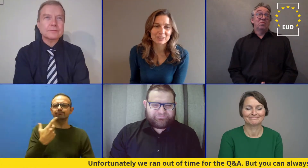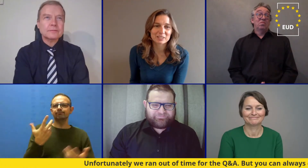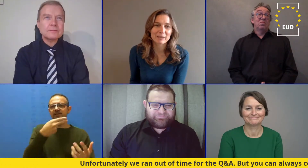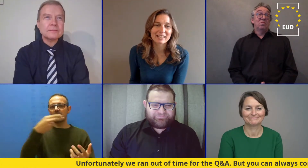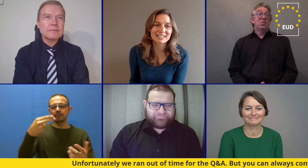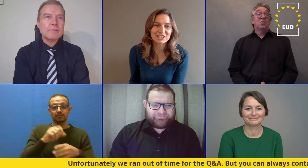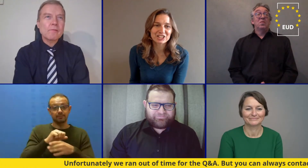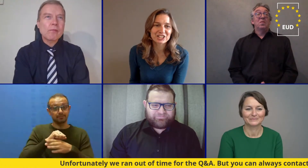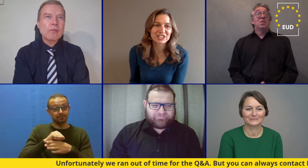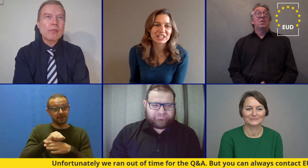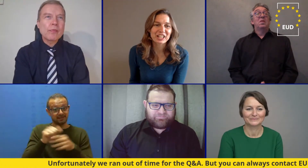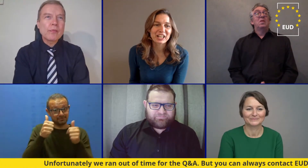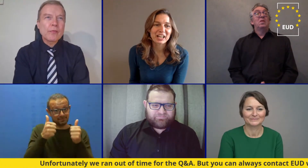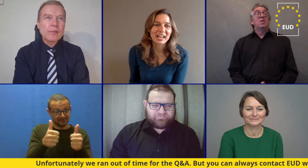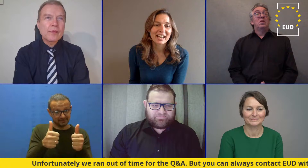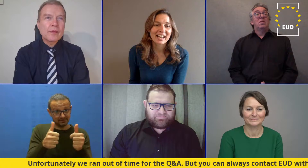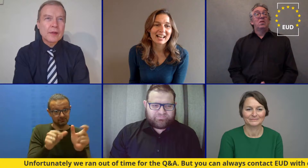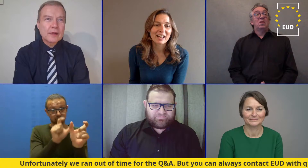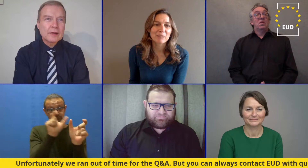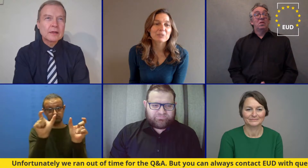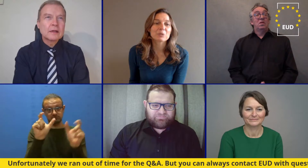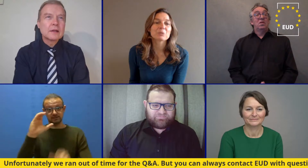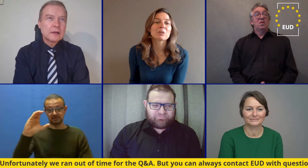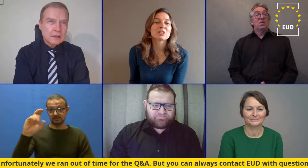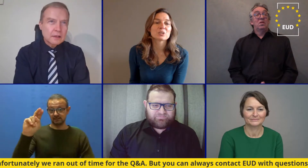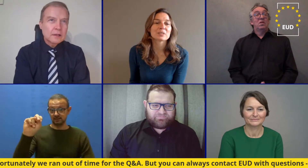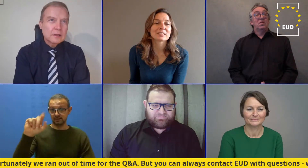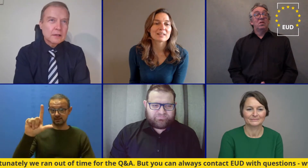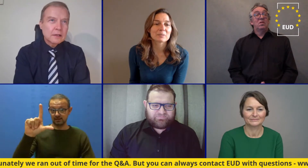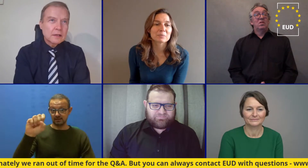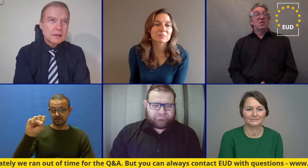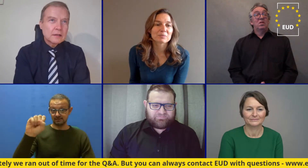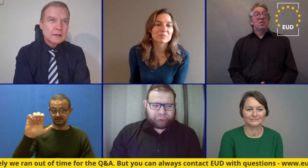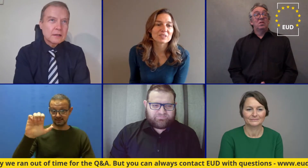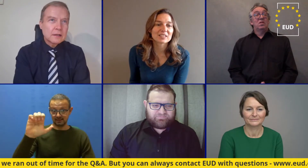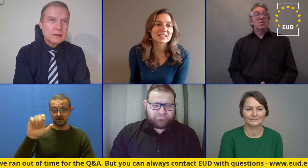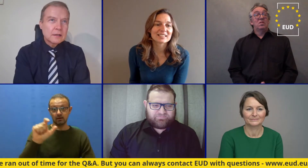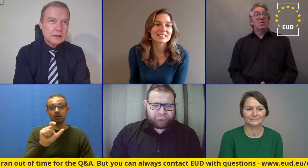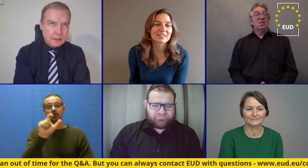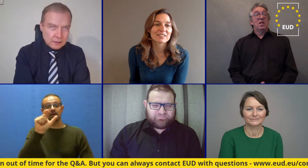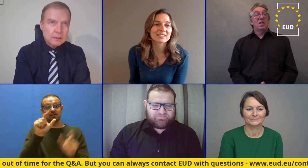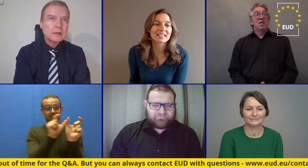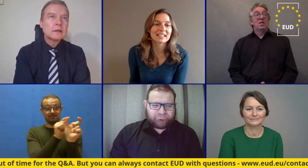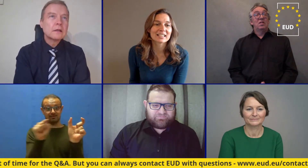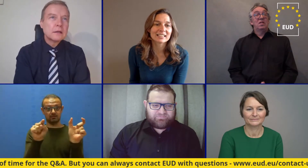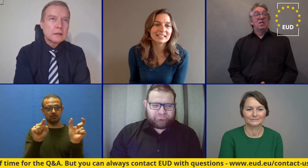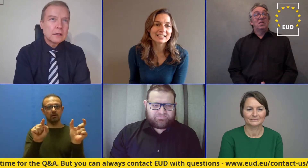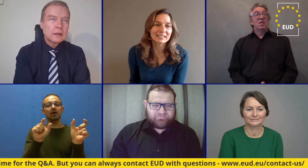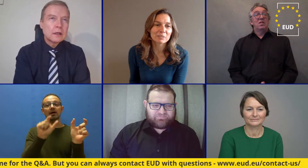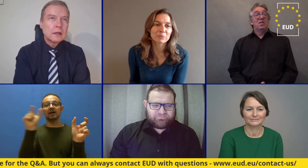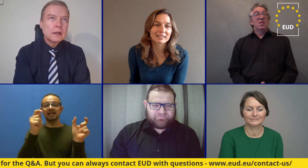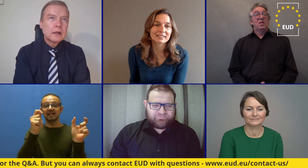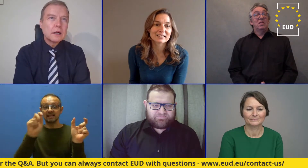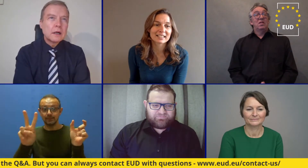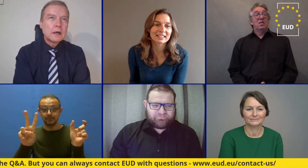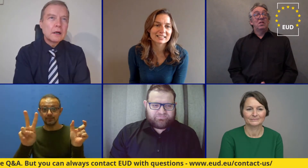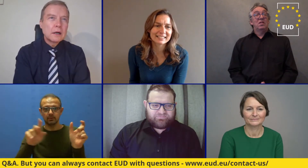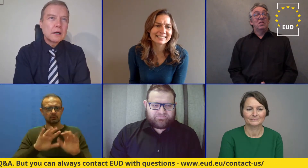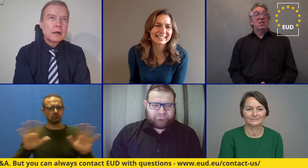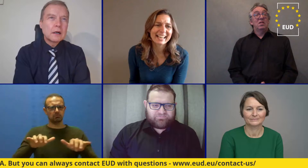It's only in Spanish. But what we want to do is you have CNLE, practice CNLE,